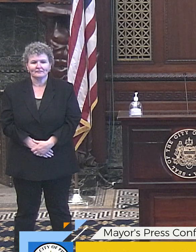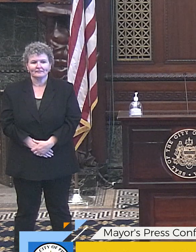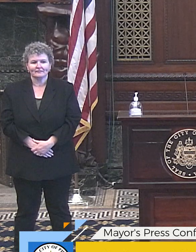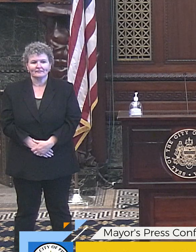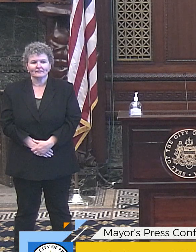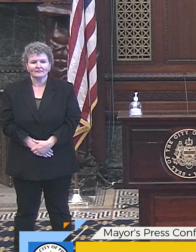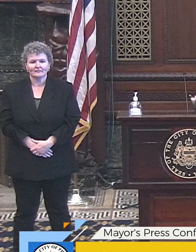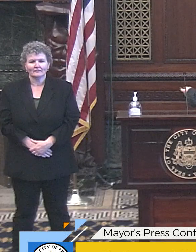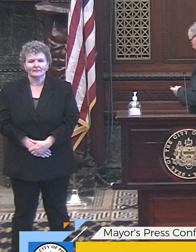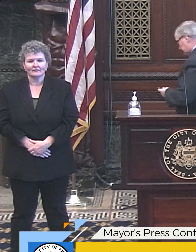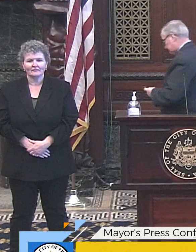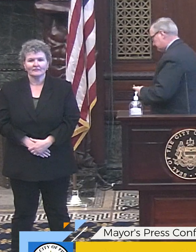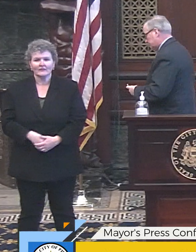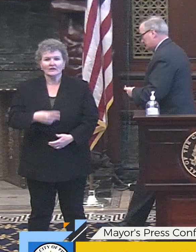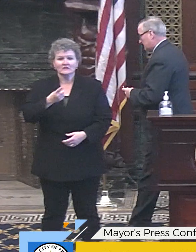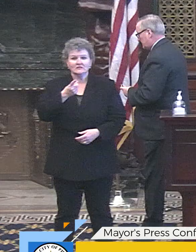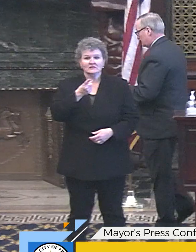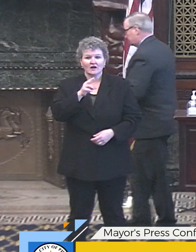Doctor?